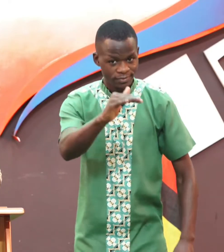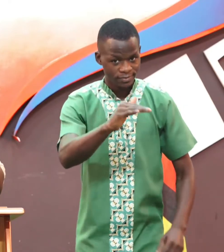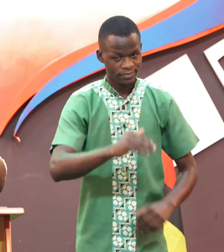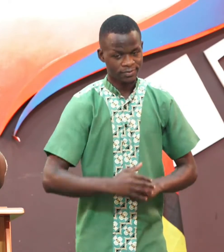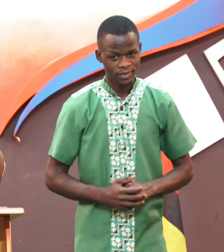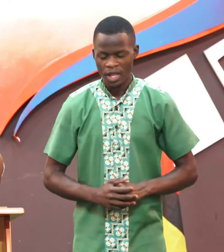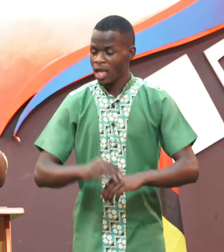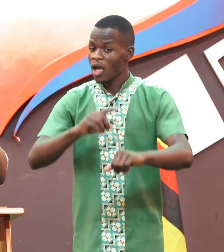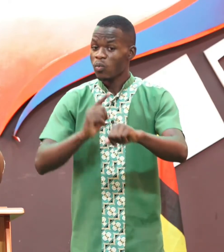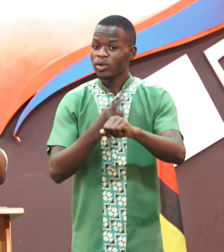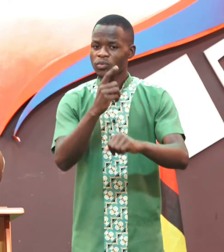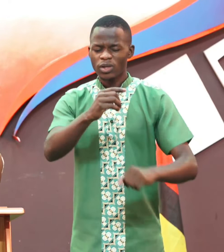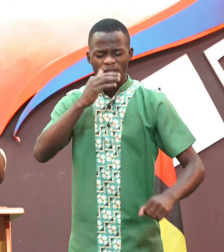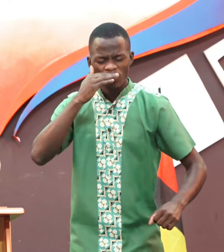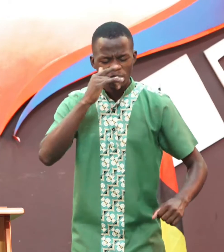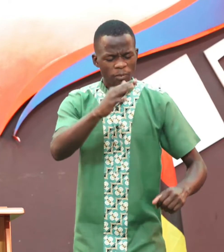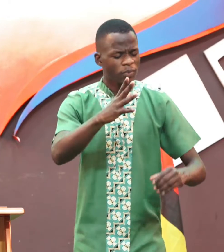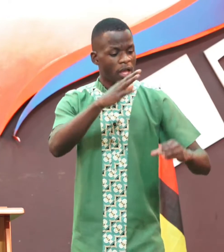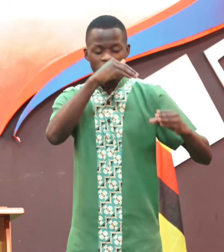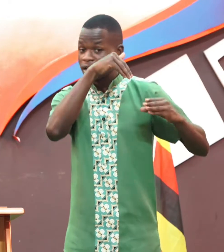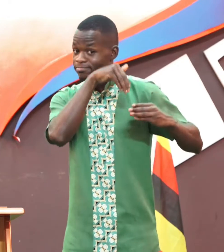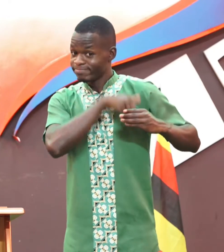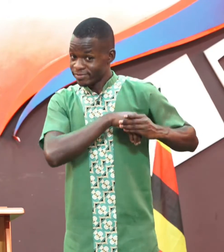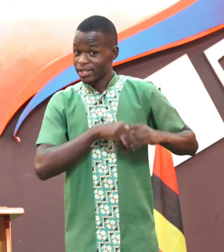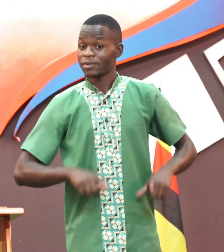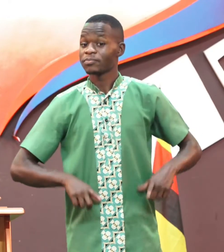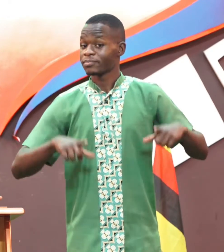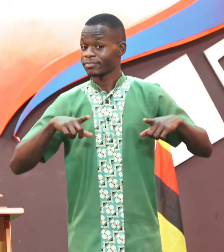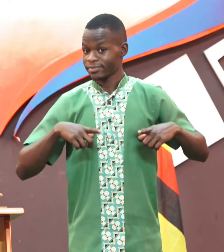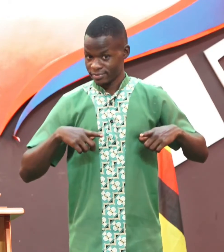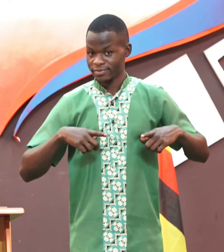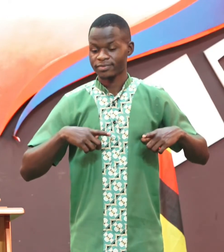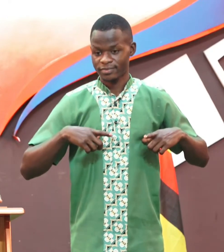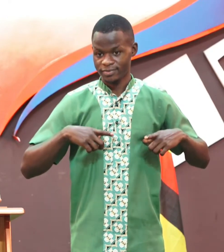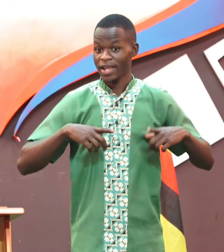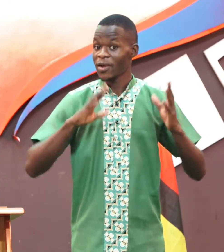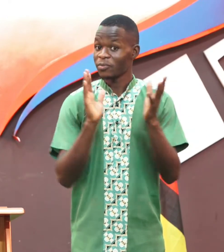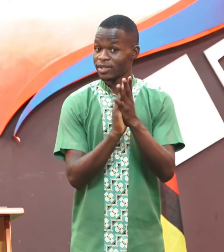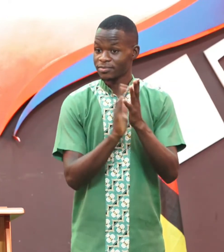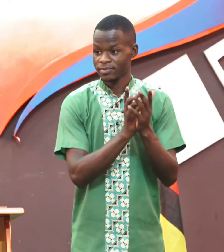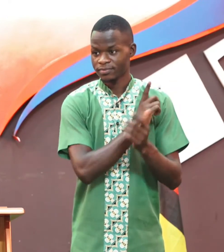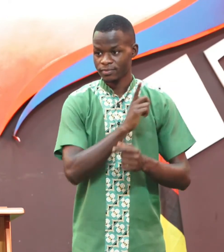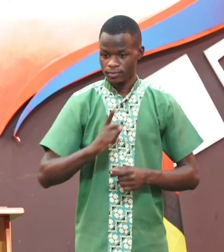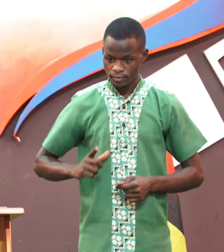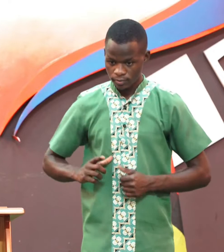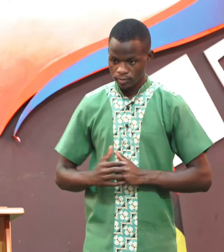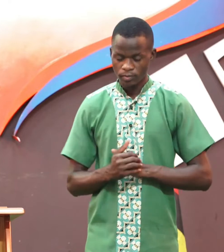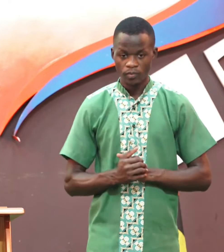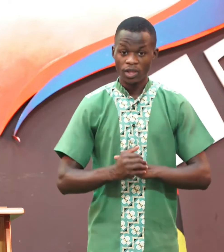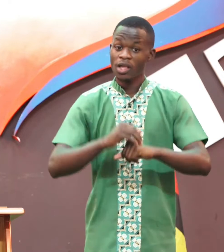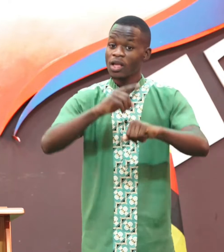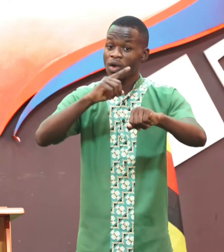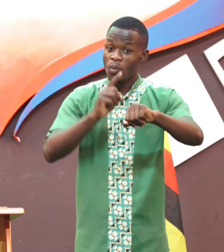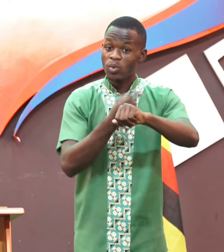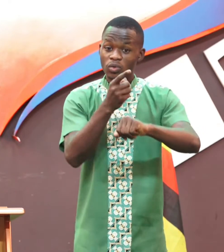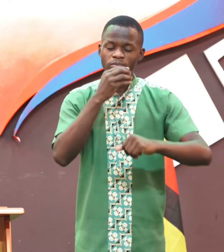get to speak out. Ng'oyogera obulamu obuli mu ndayo. You speak a life that is within you. Mukama febazibwe. Praise the Lord. Ngoyogera